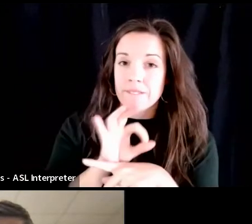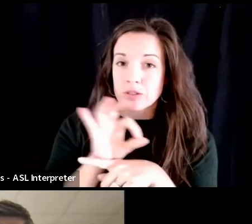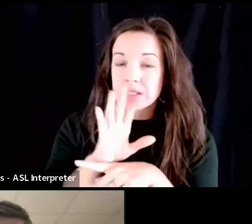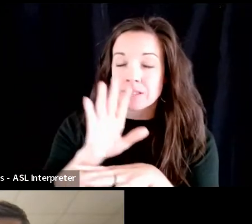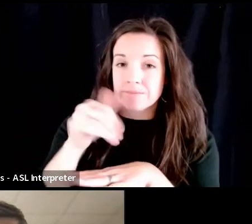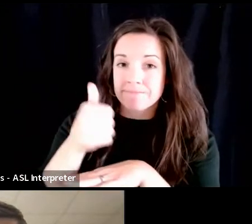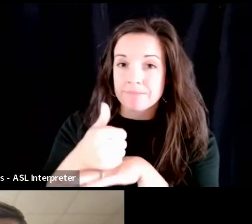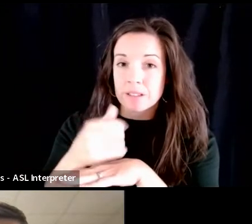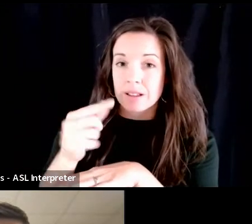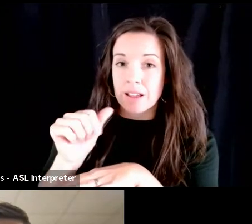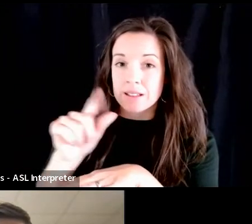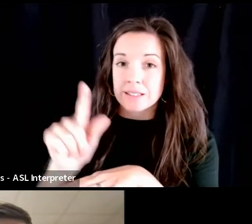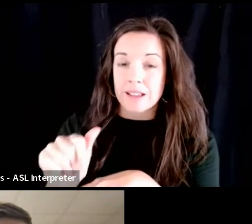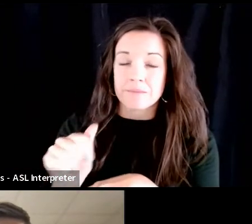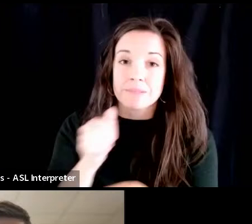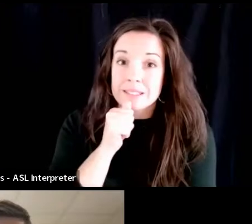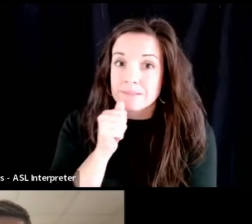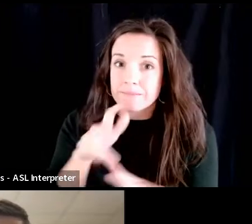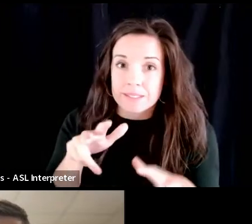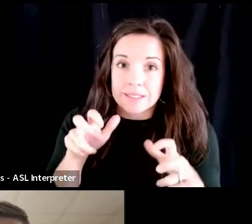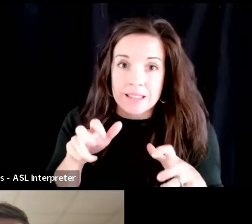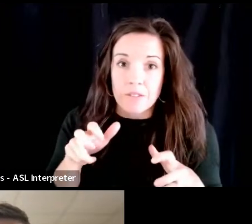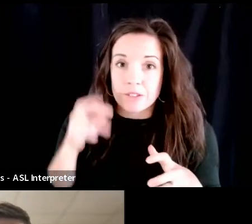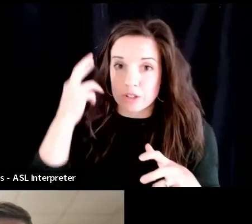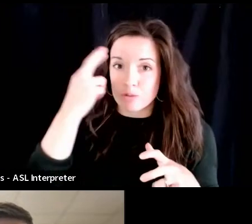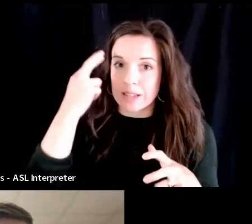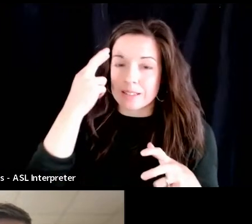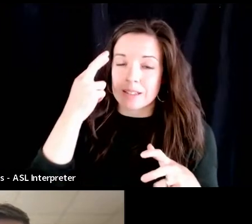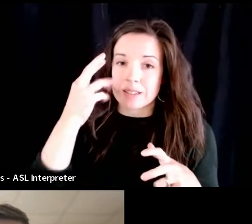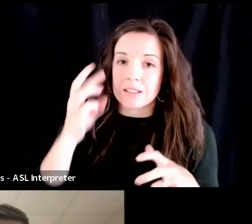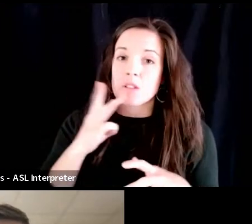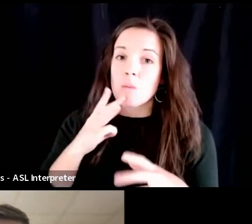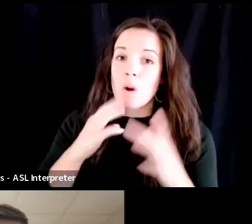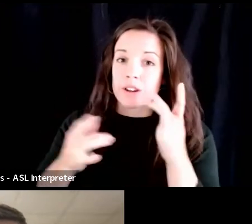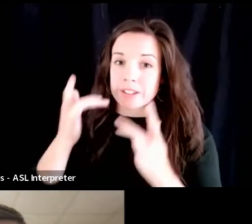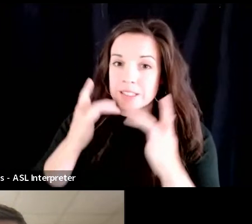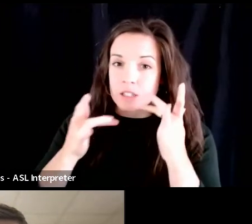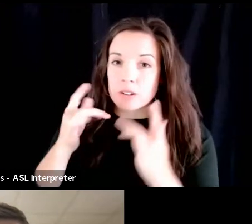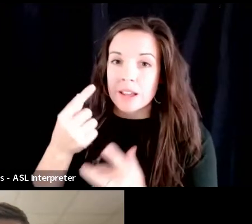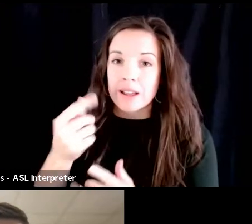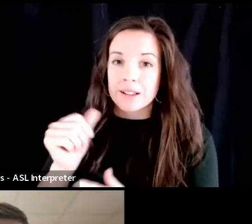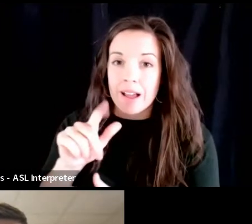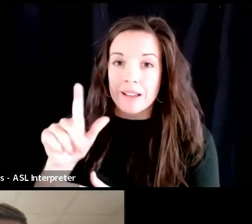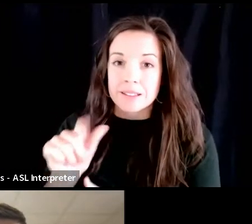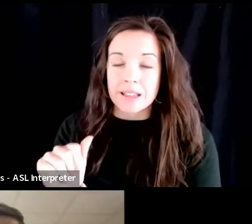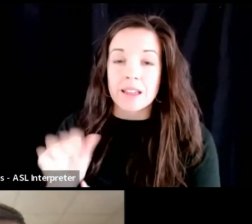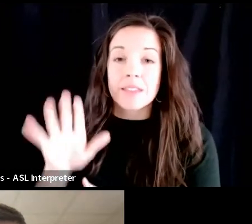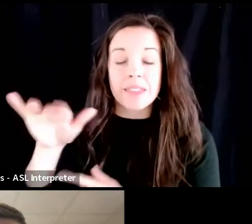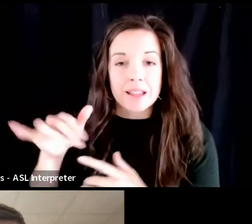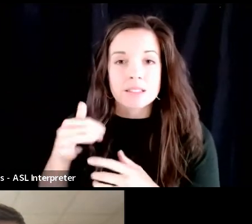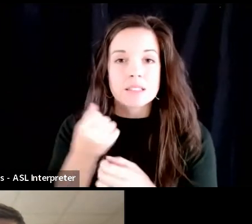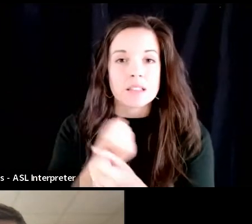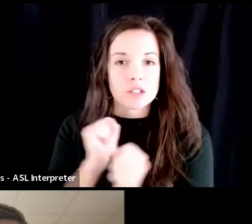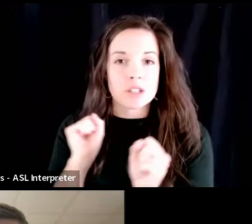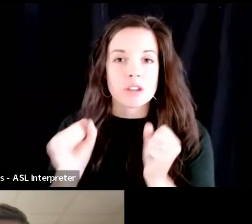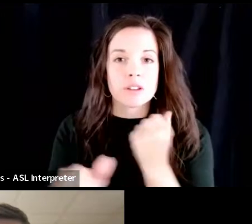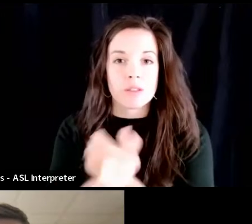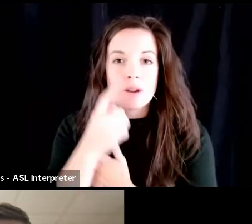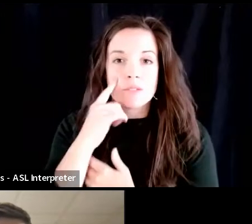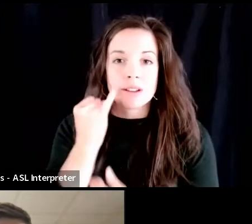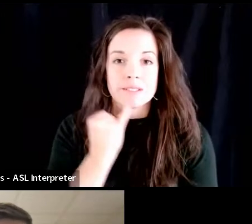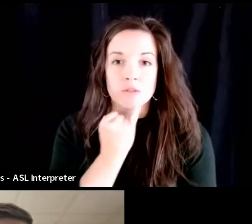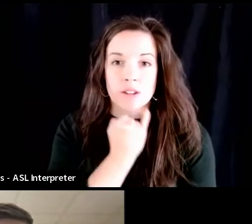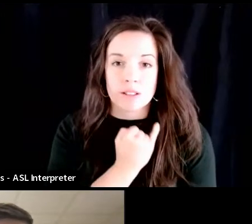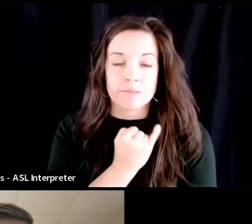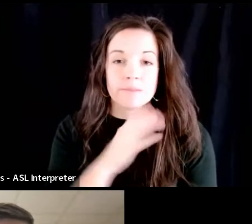reasons, that the water insecurity in Gaza is an underlying security threat for Israel. It's an issue that